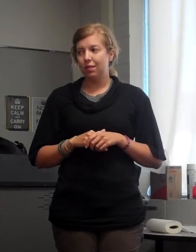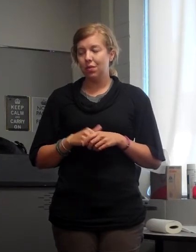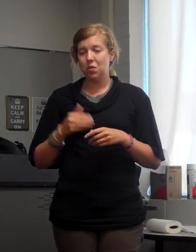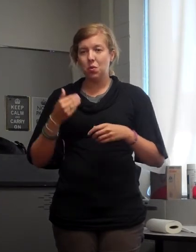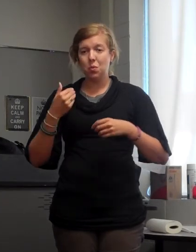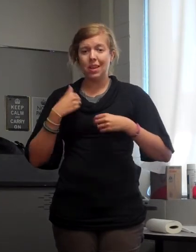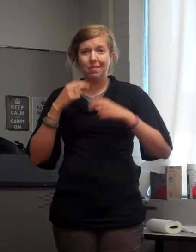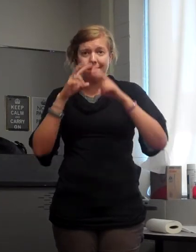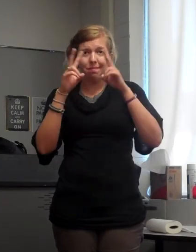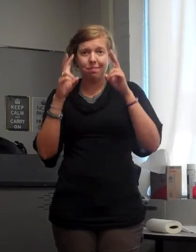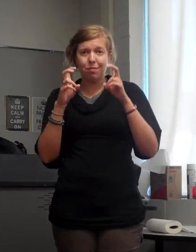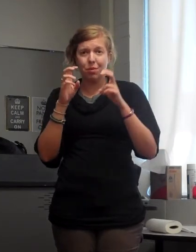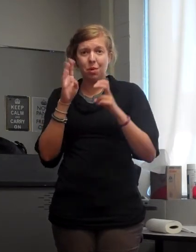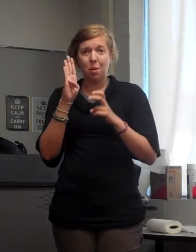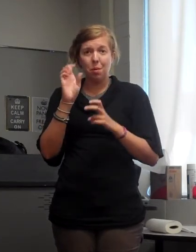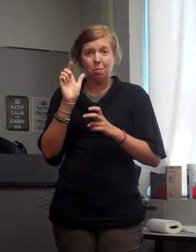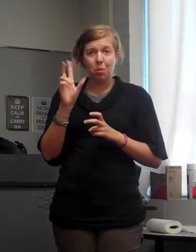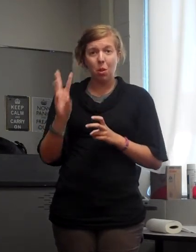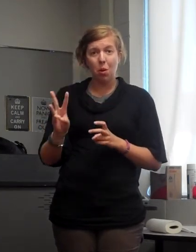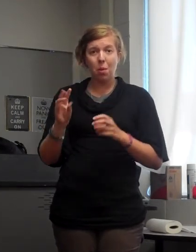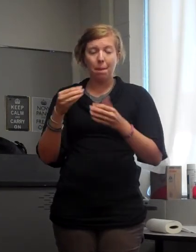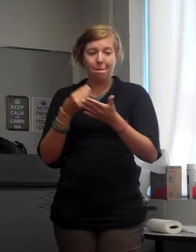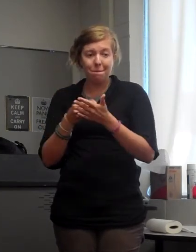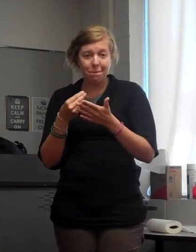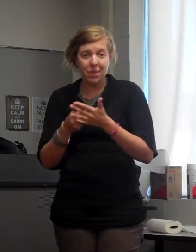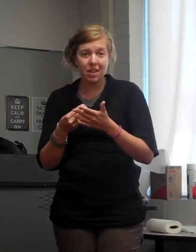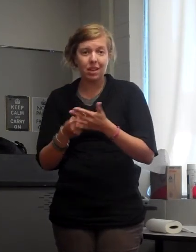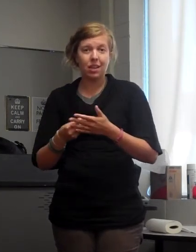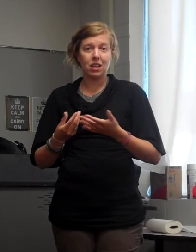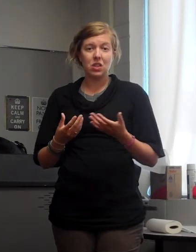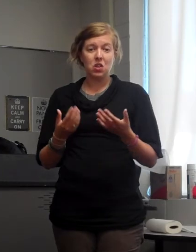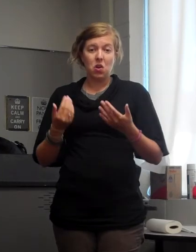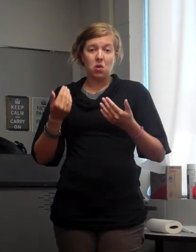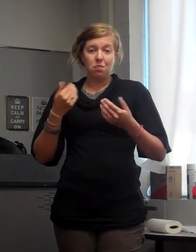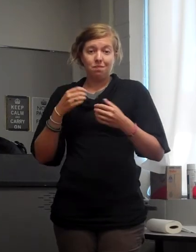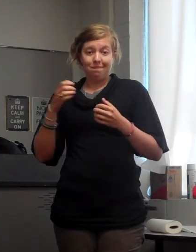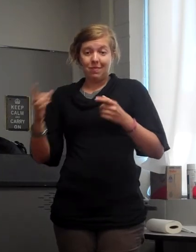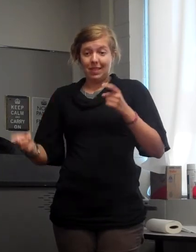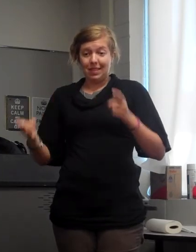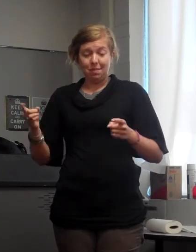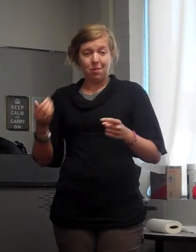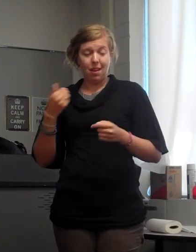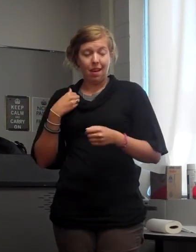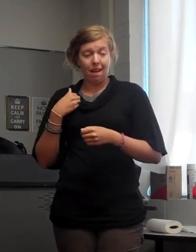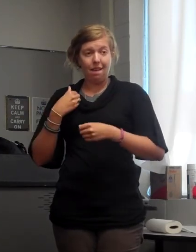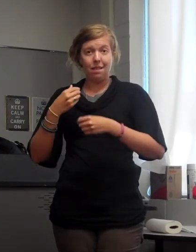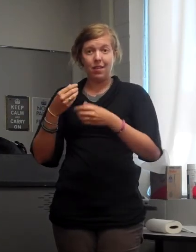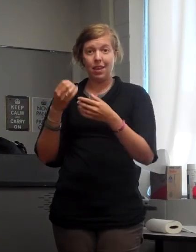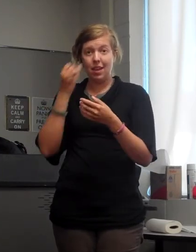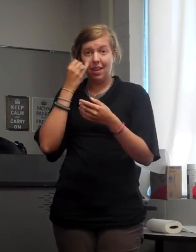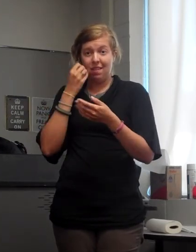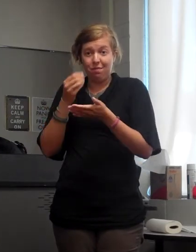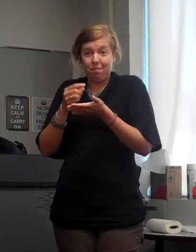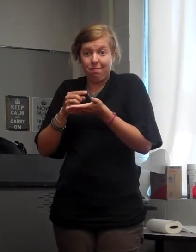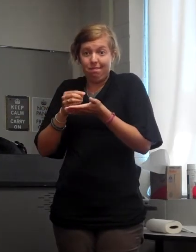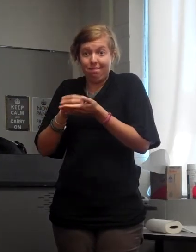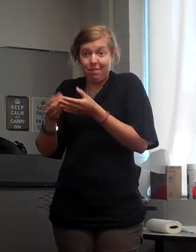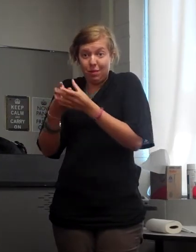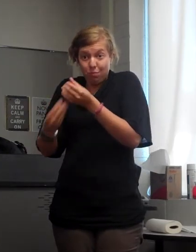money. He gets so much, I get so much, and when it's gone, it's gone. We wait till we have to get paid again, and then we get our little allowance. And as we